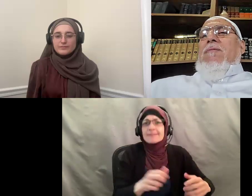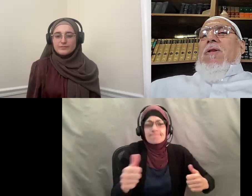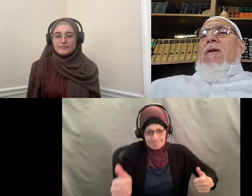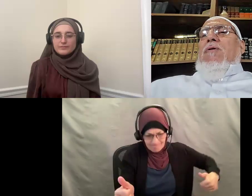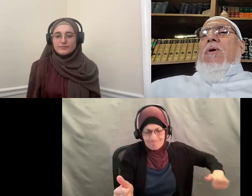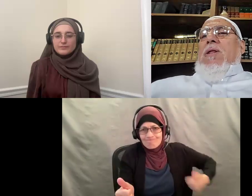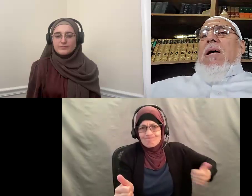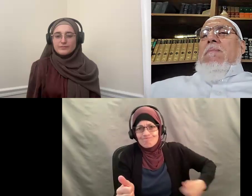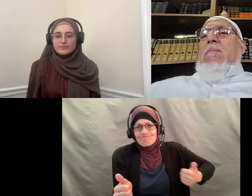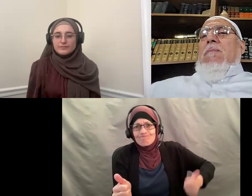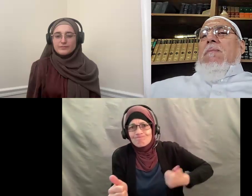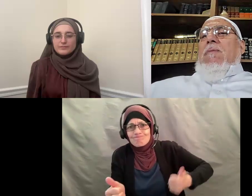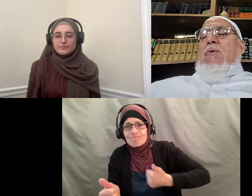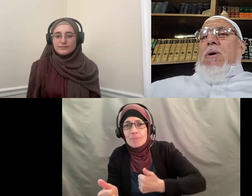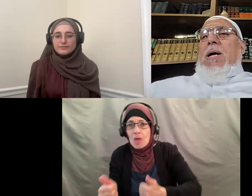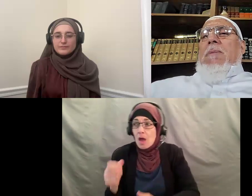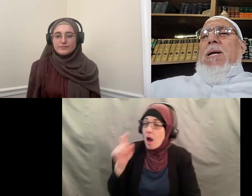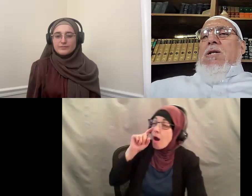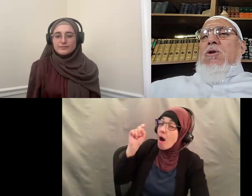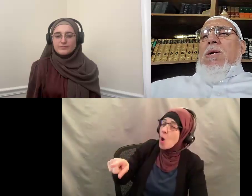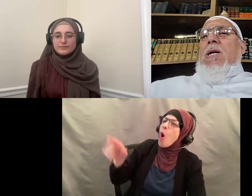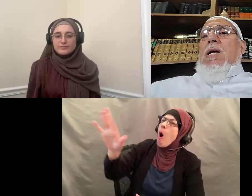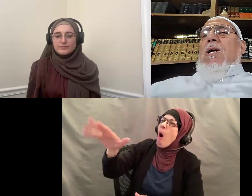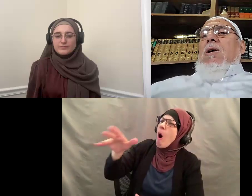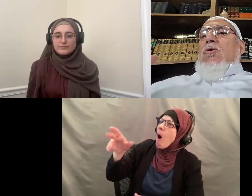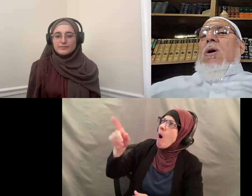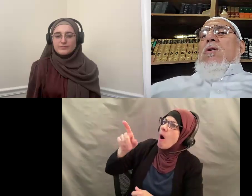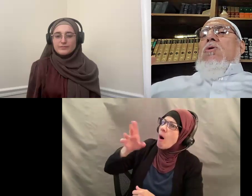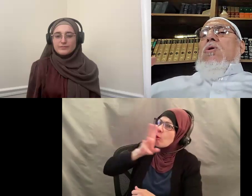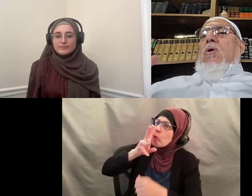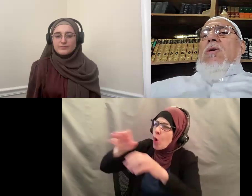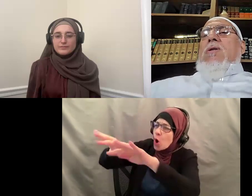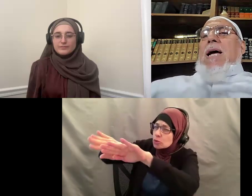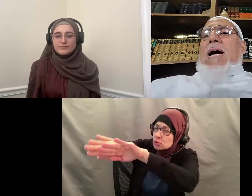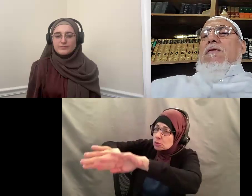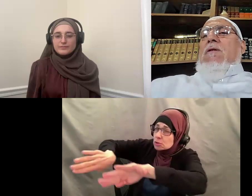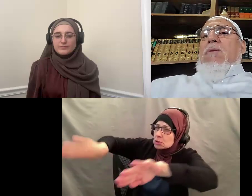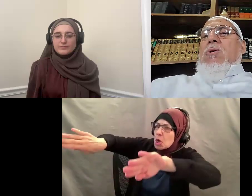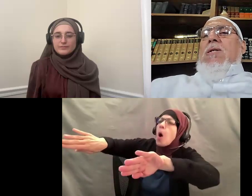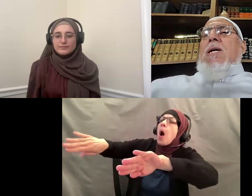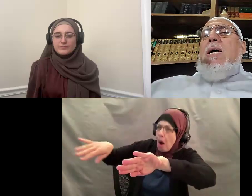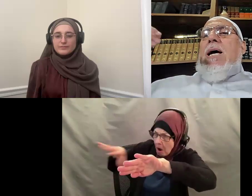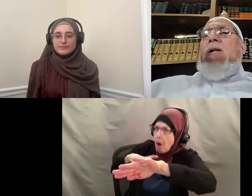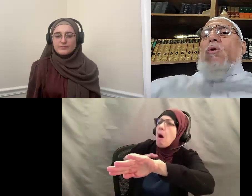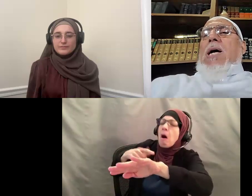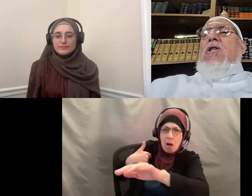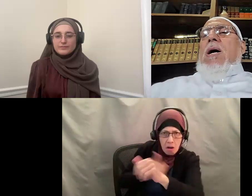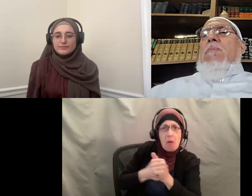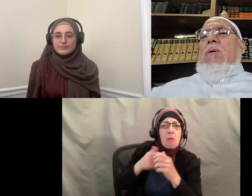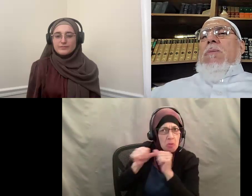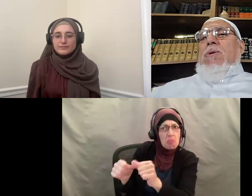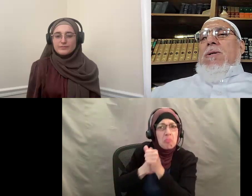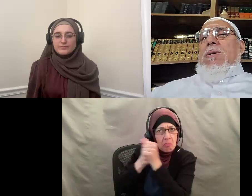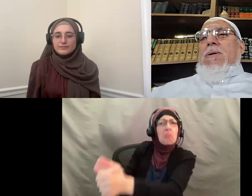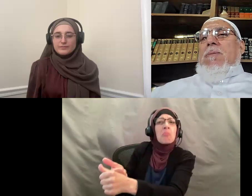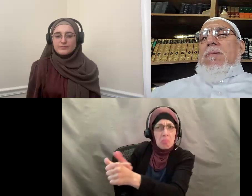away for them, for him and his community to also cross after Moses and to catch up